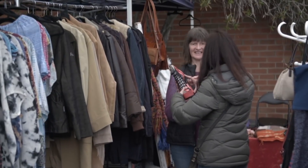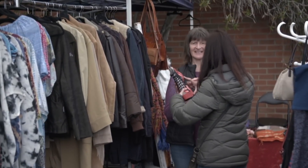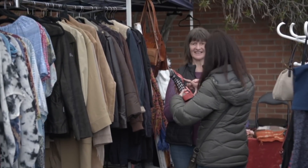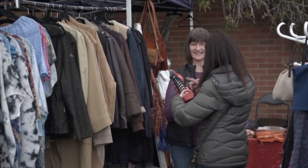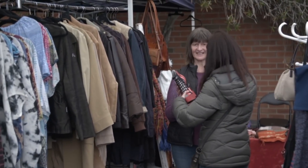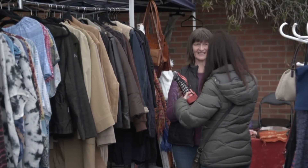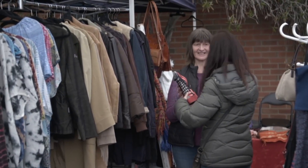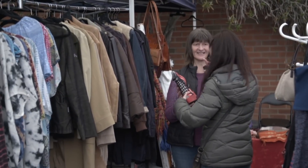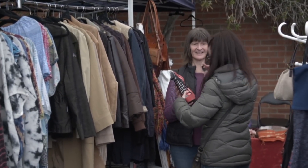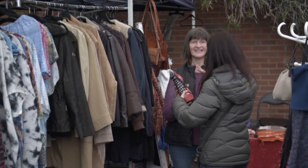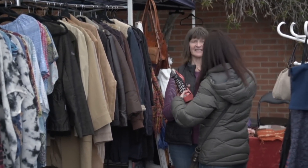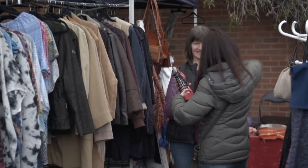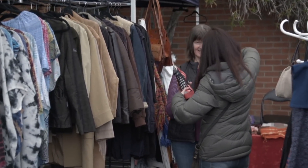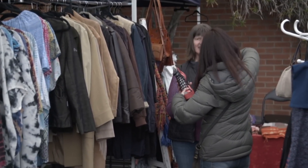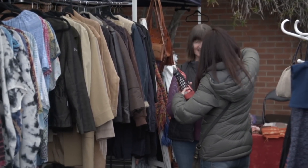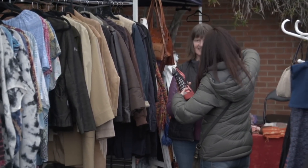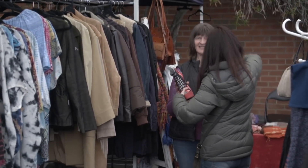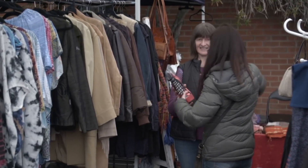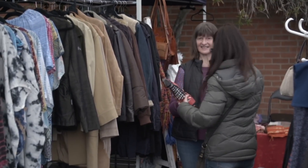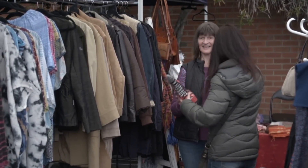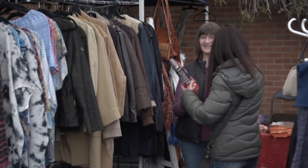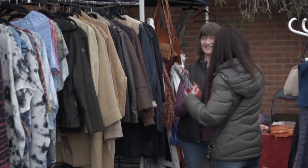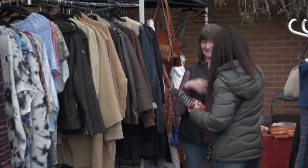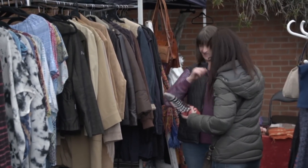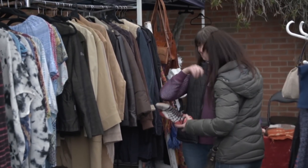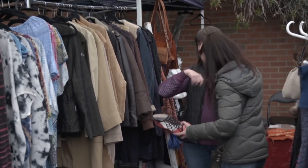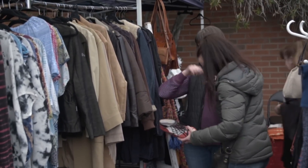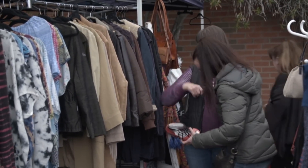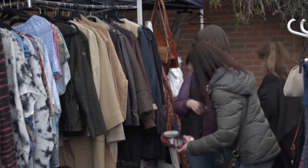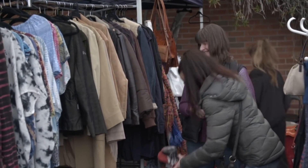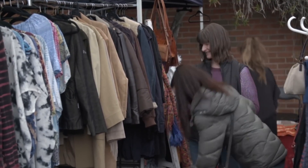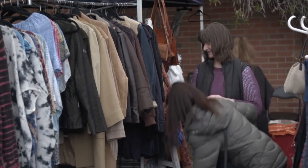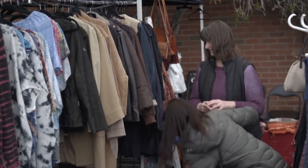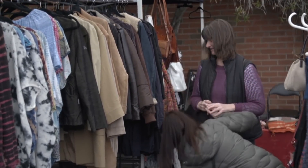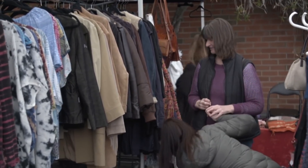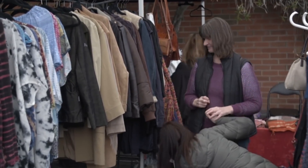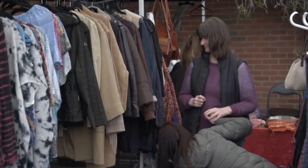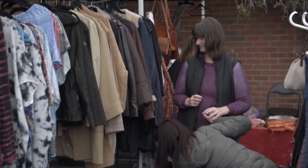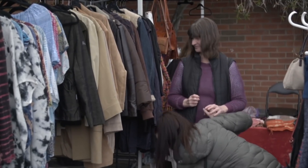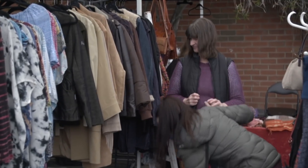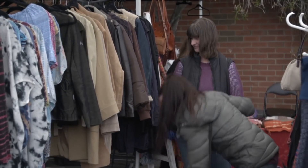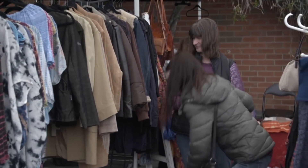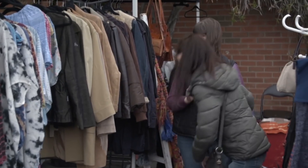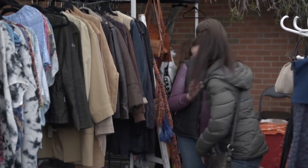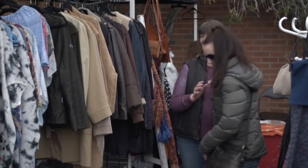I just feel the material. If it's a 3/4 or a short sleeve, I only know the feel of the